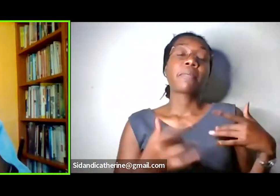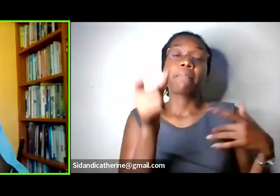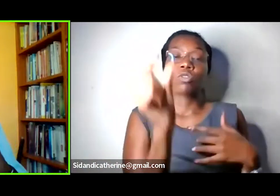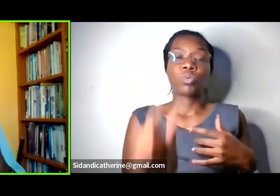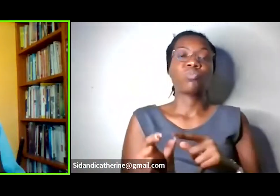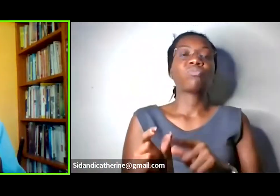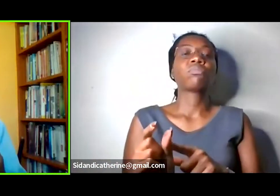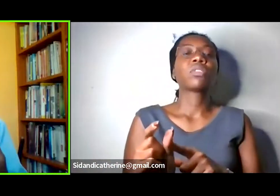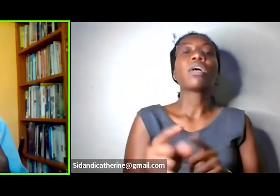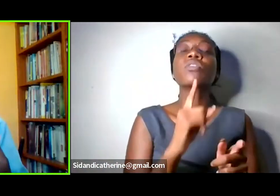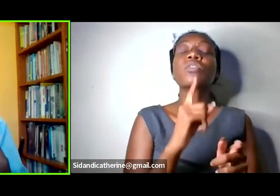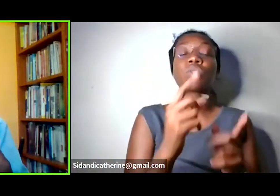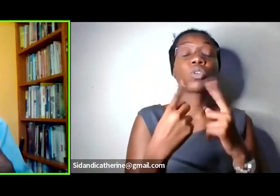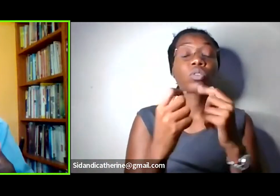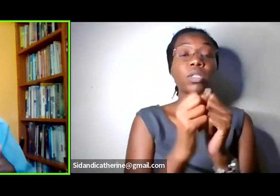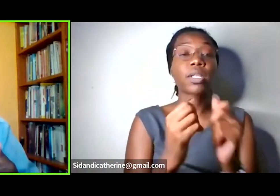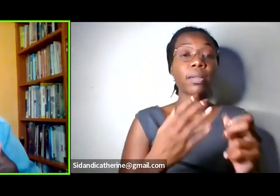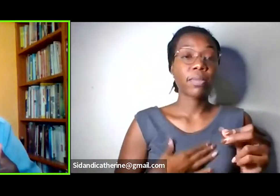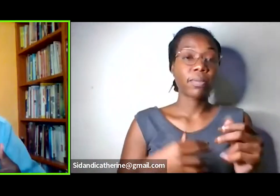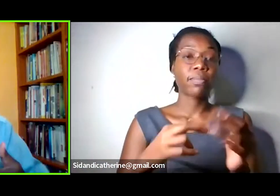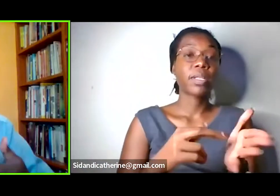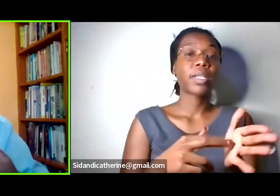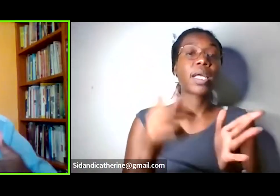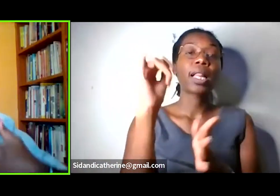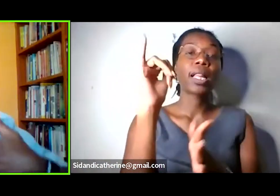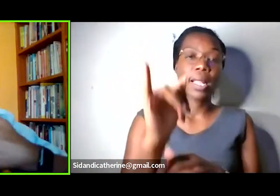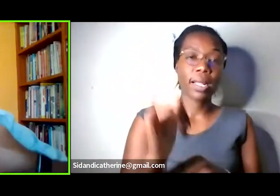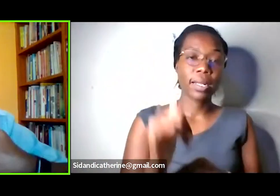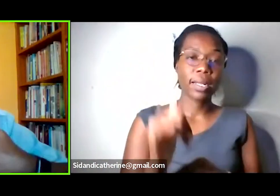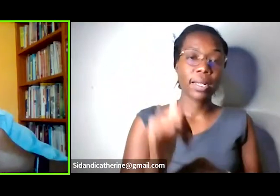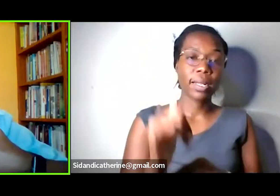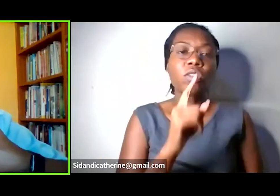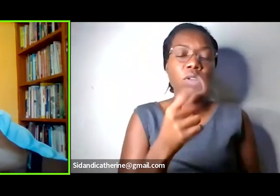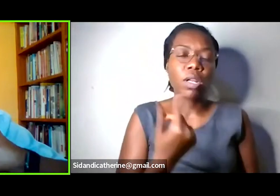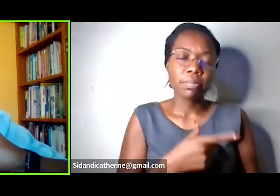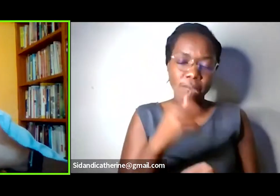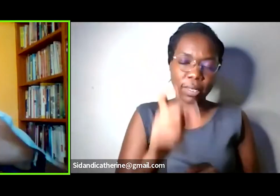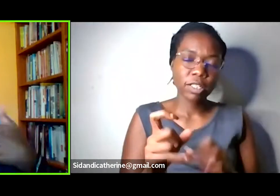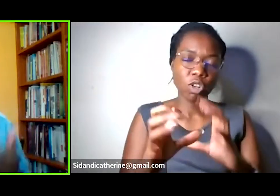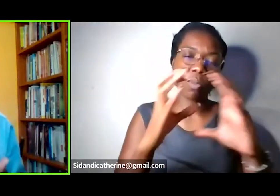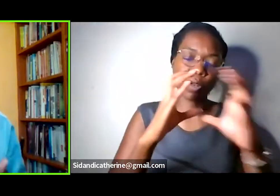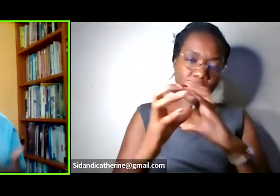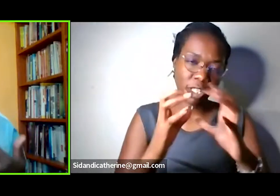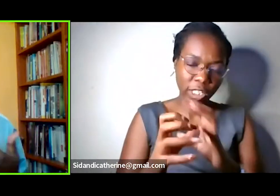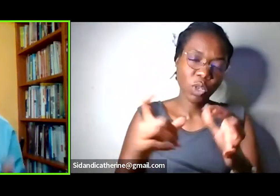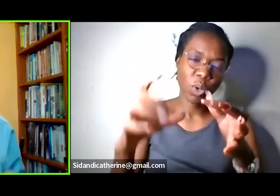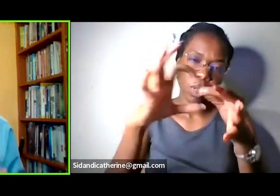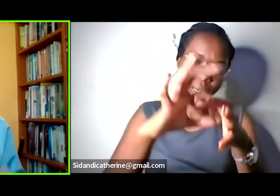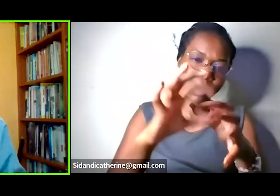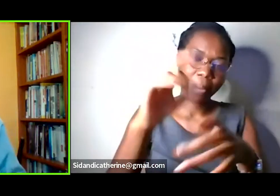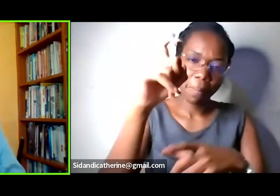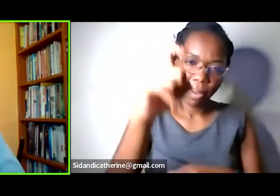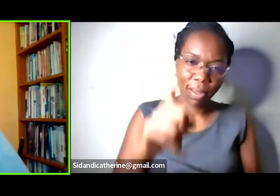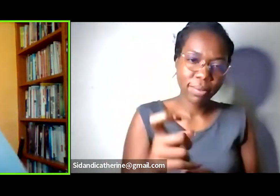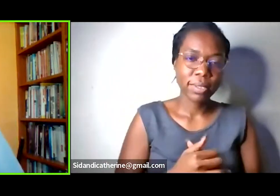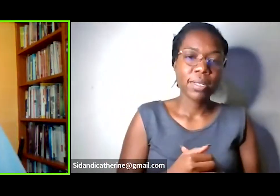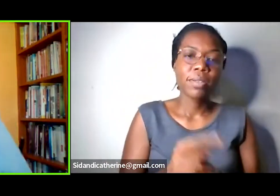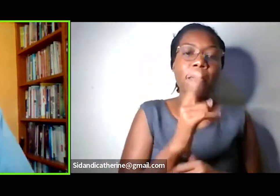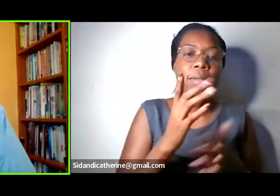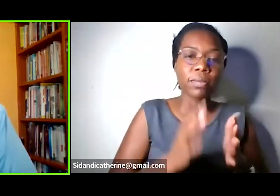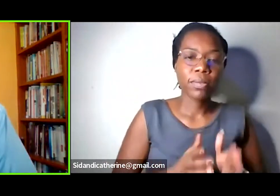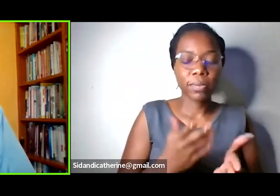Excellent. Let's see. Where is the product feature? Let me see. I'm trying to